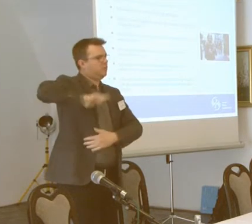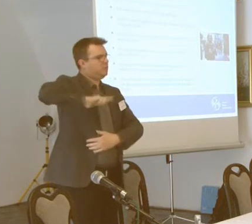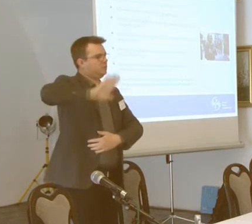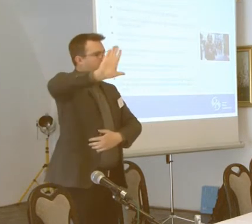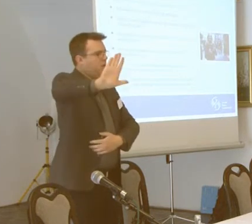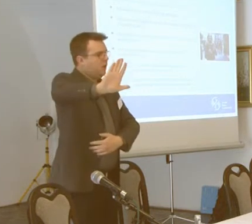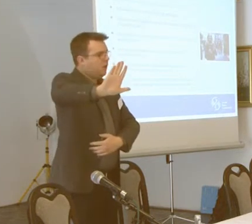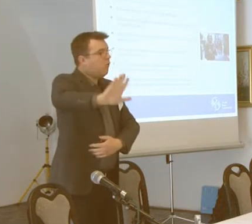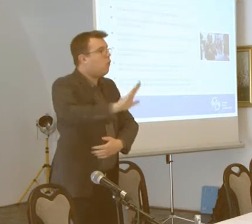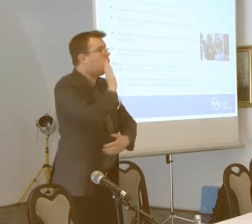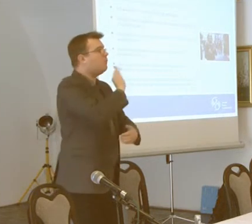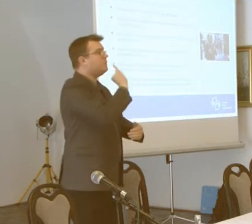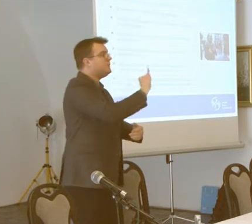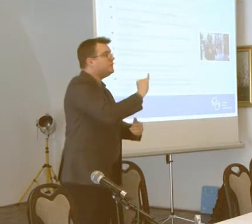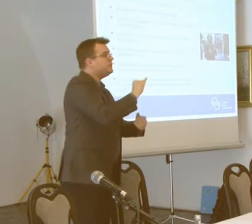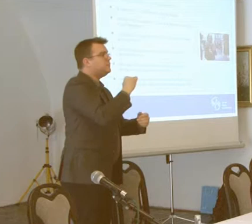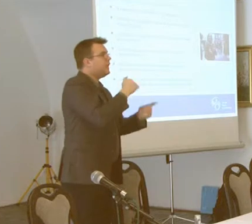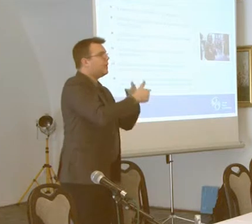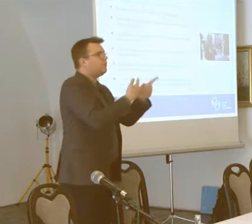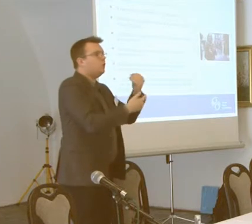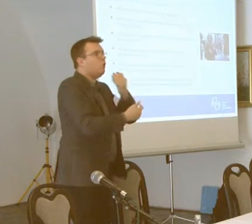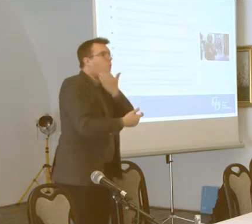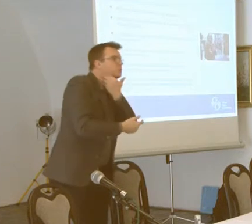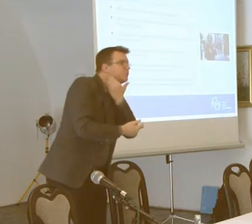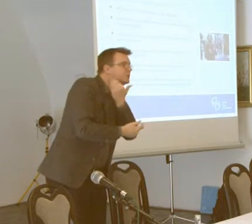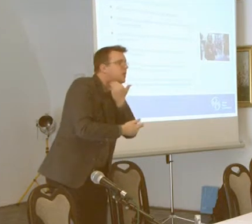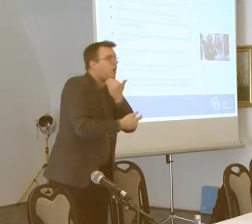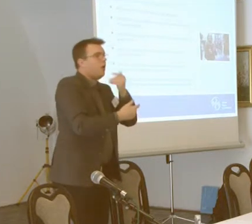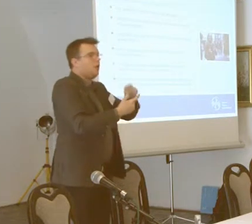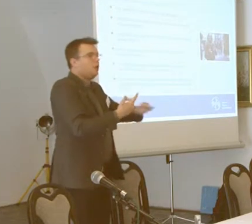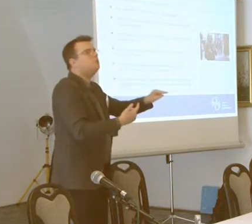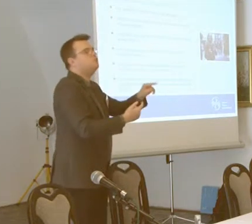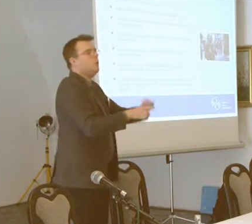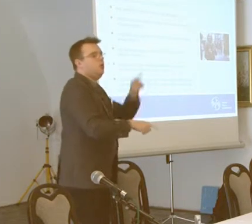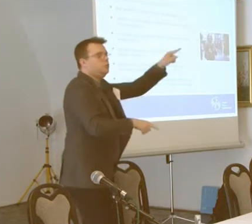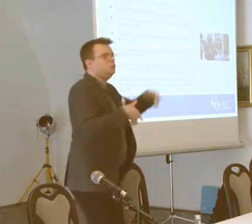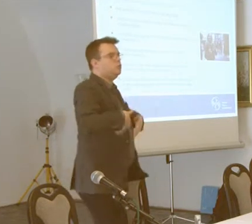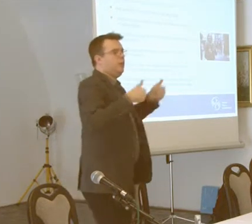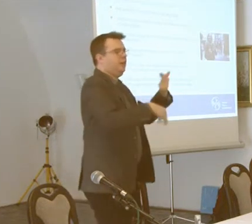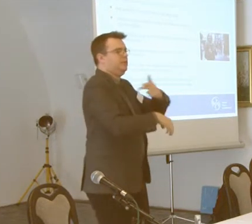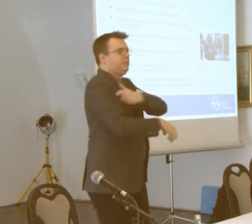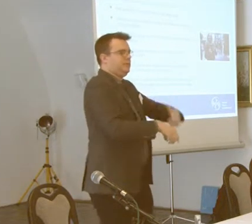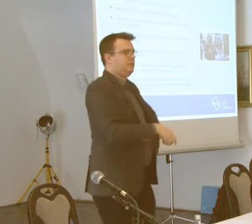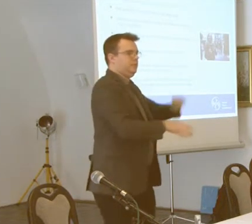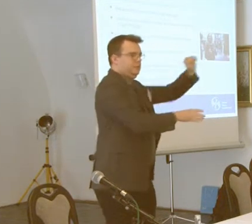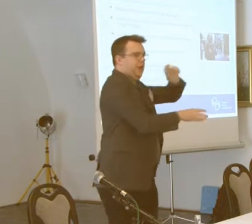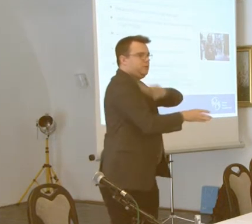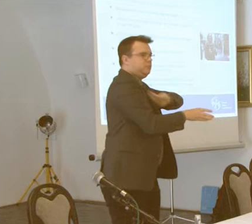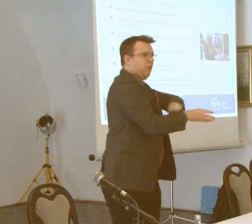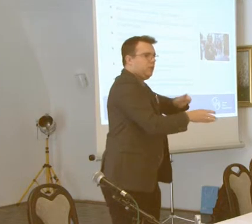the Ministry of Justice who has to pay for the interpreter. If something regarding hospital, then it is the Ministry of Health who has